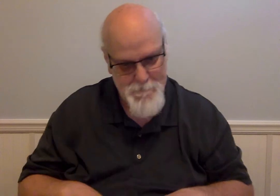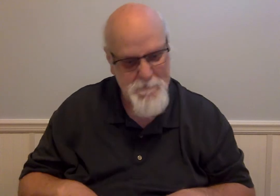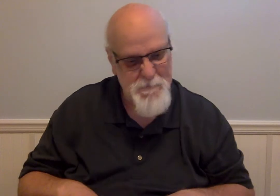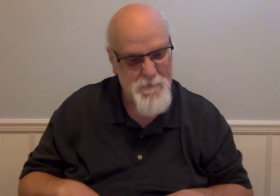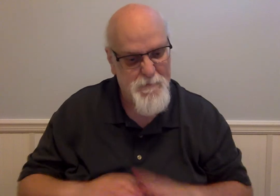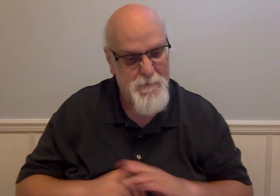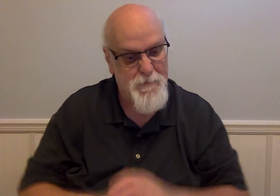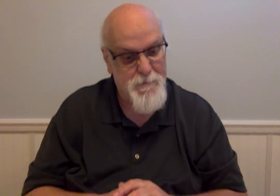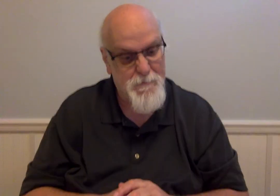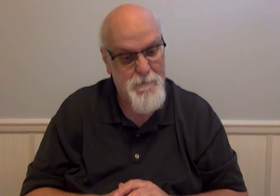Okay.